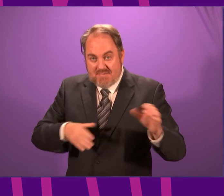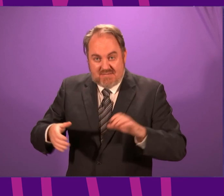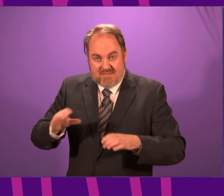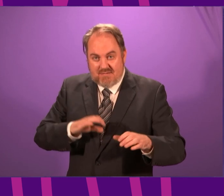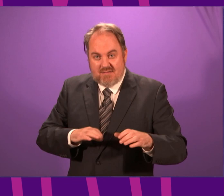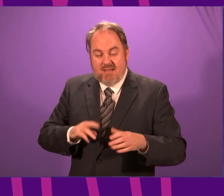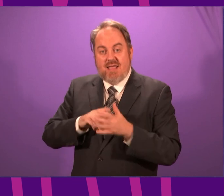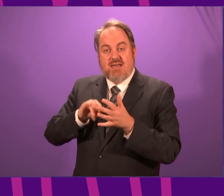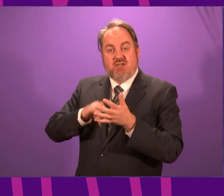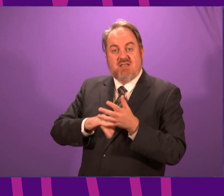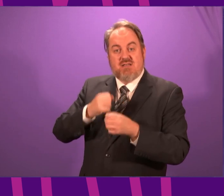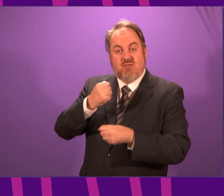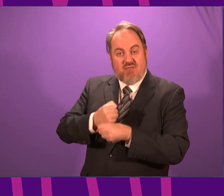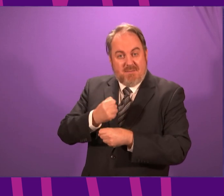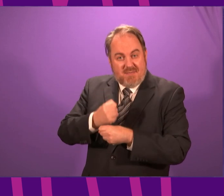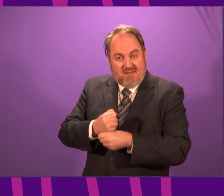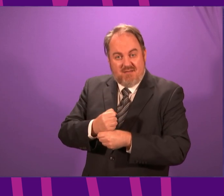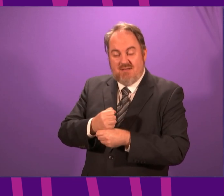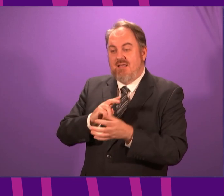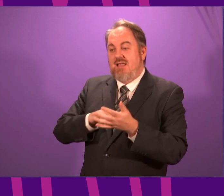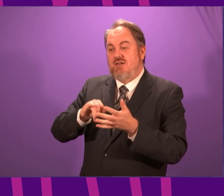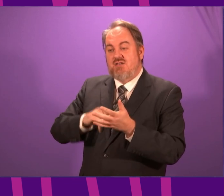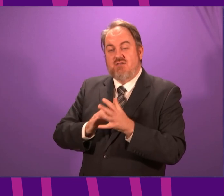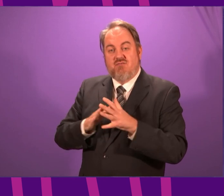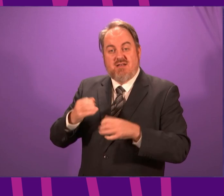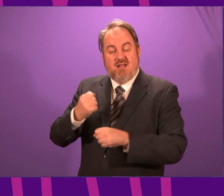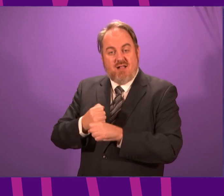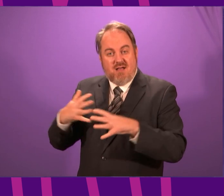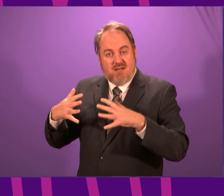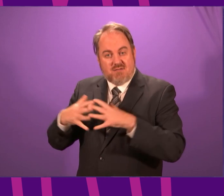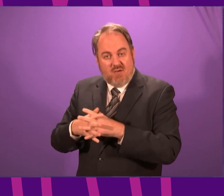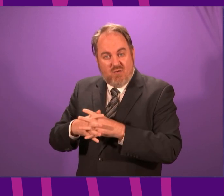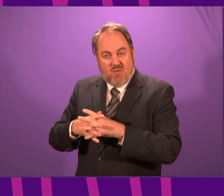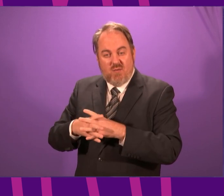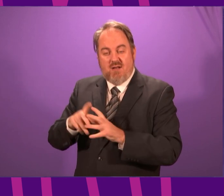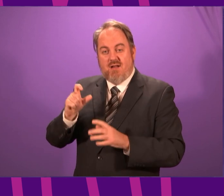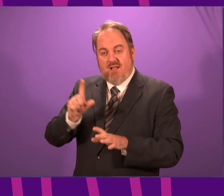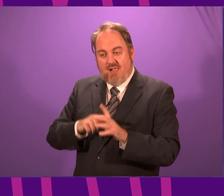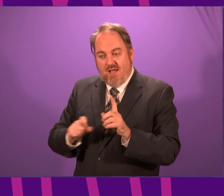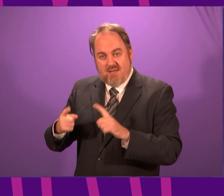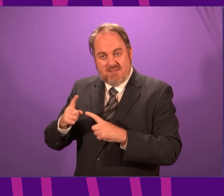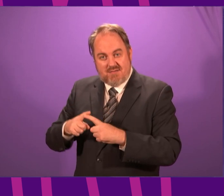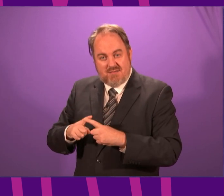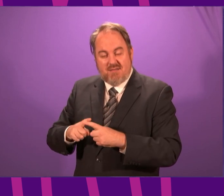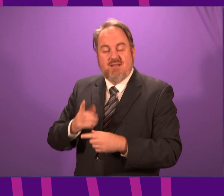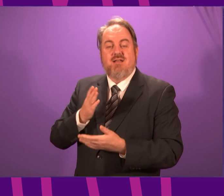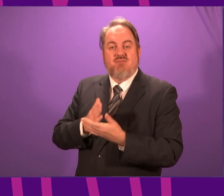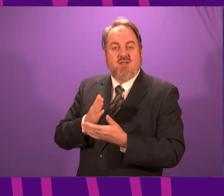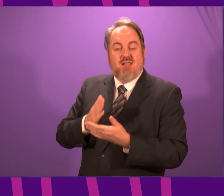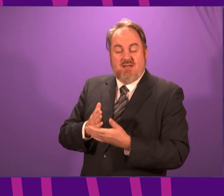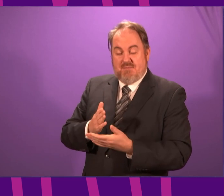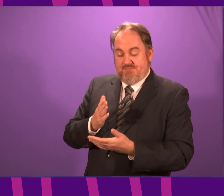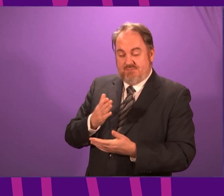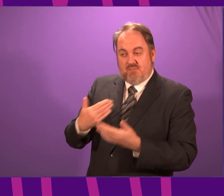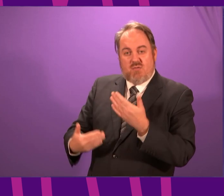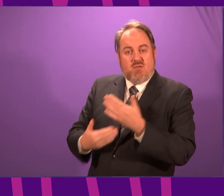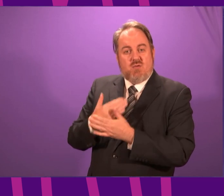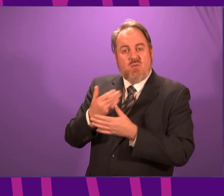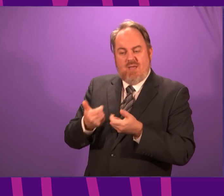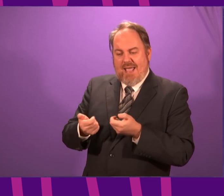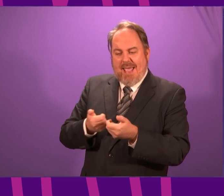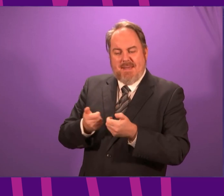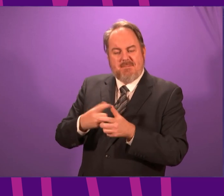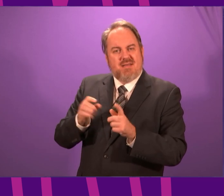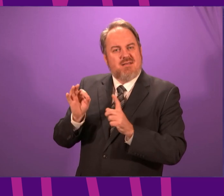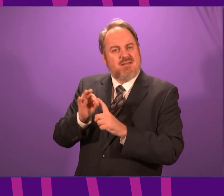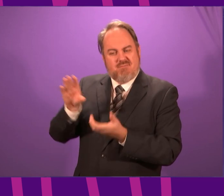NHS Grampian, Lothian, NHS Greater Glasgow and Clyde, and also through commercial and partner nodes. And the new app, which